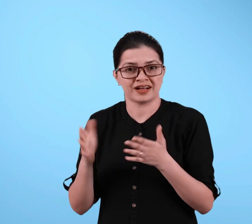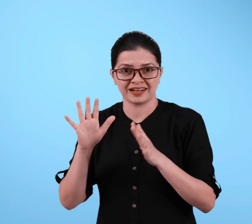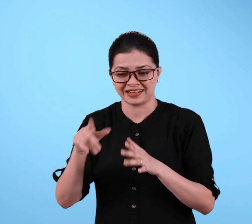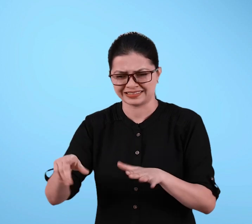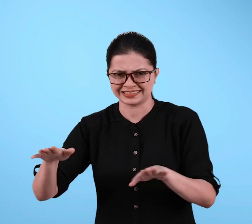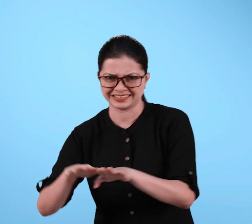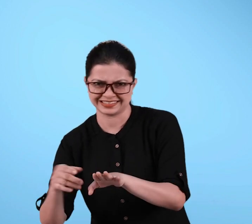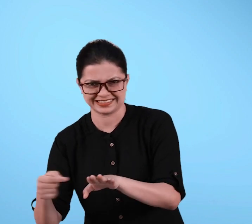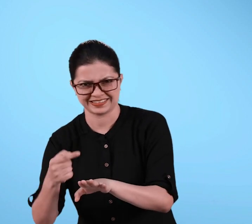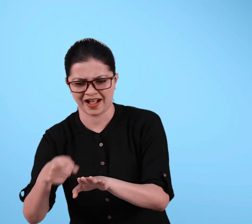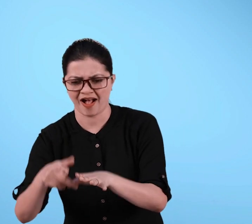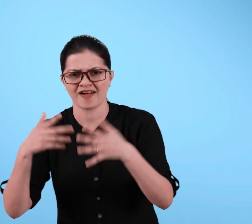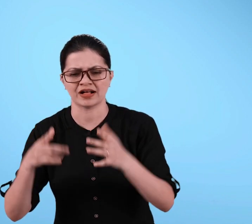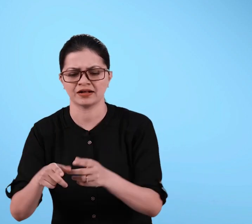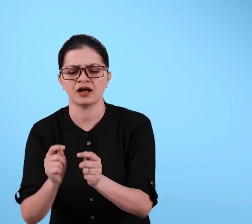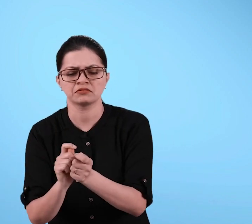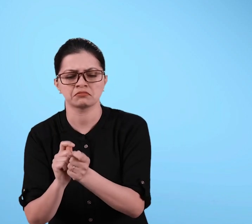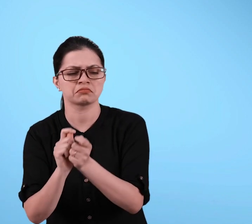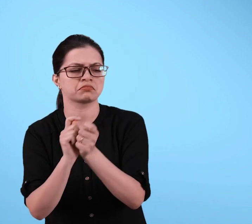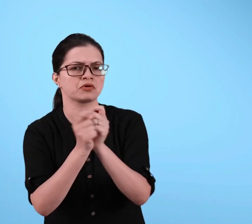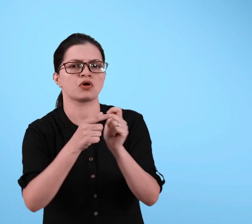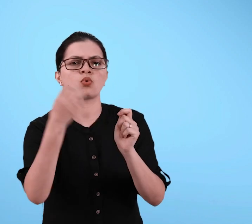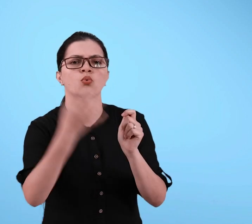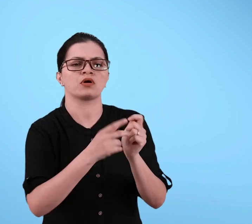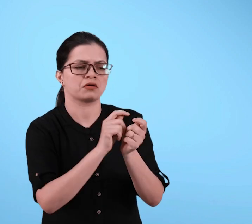have variations gone since through this many invention. variations since this invention.